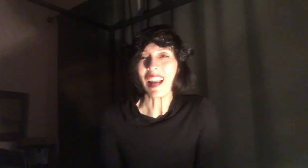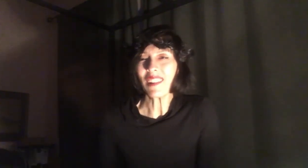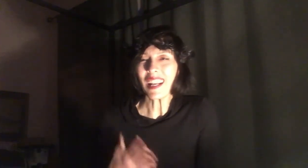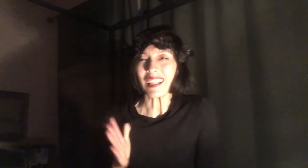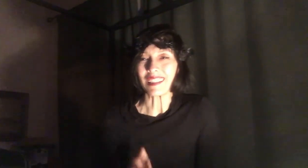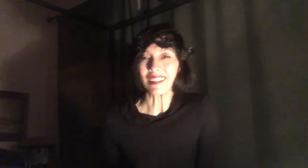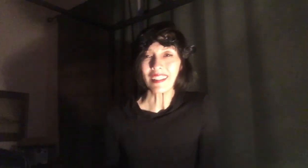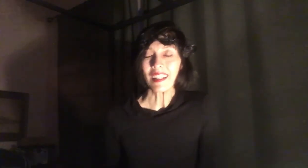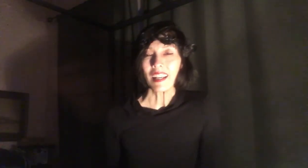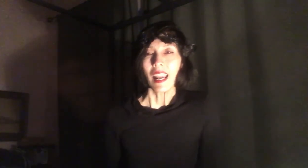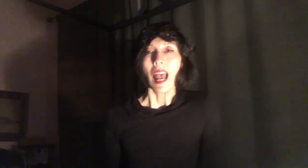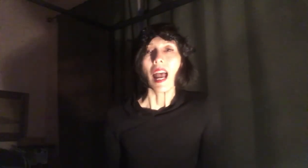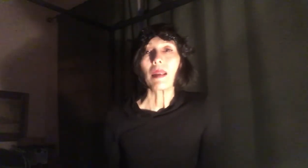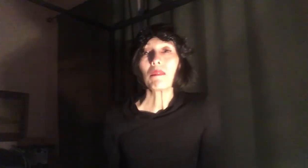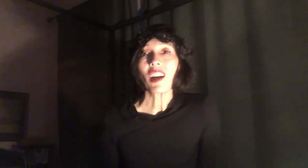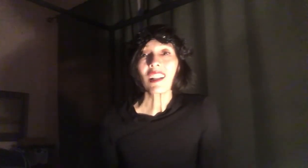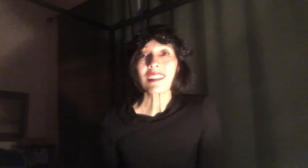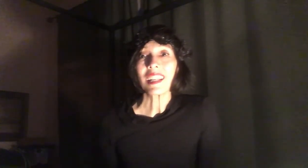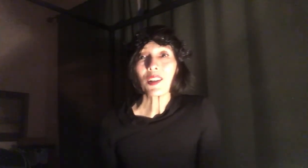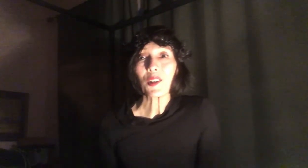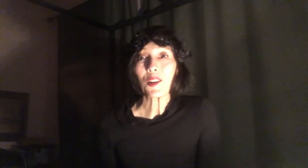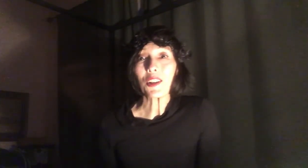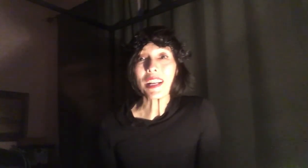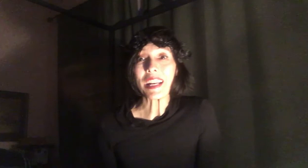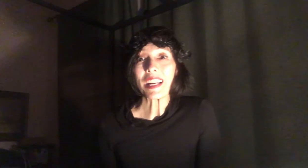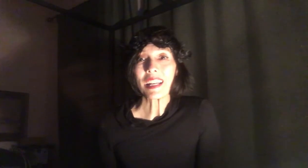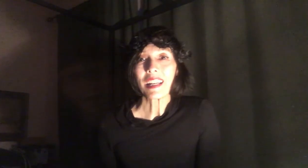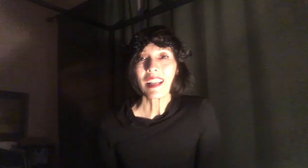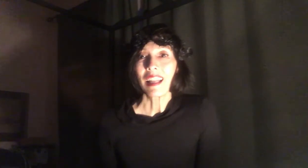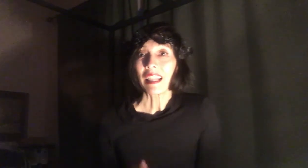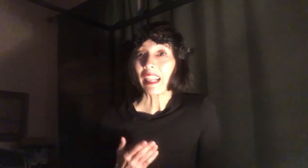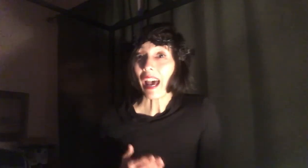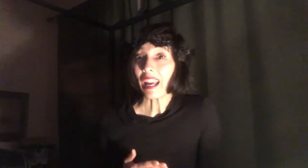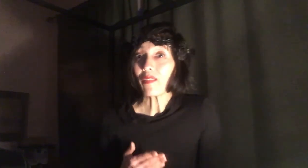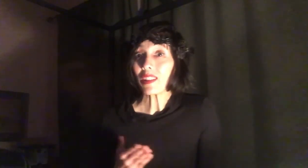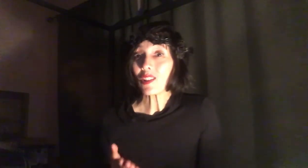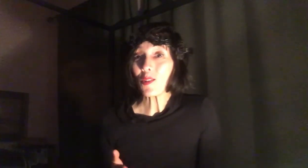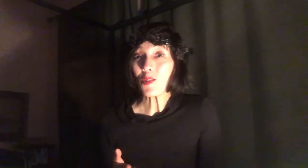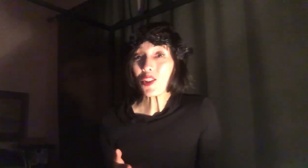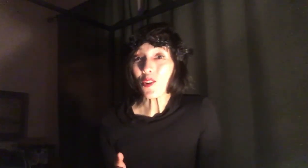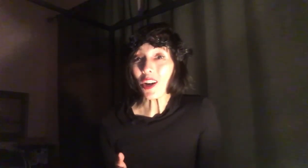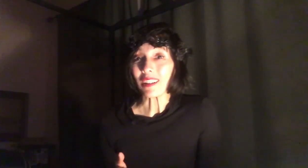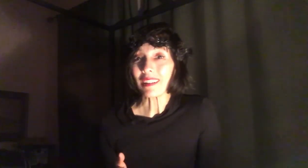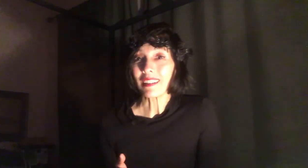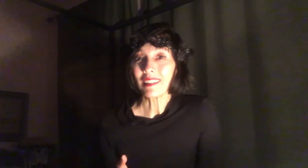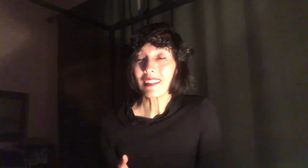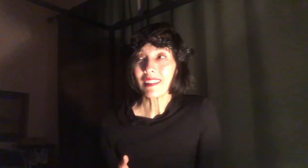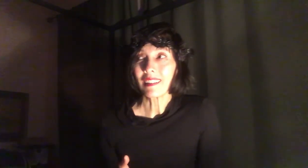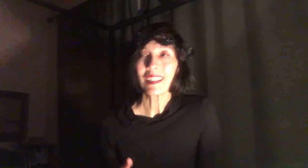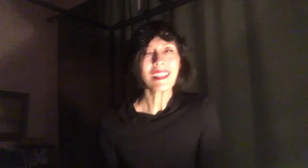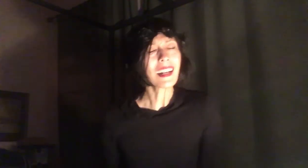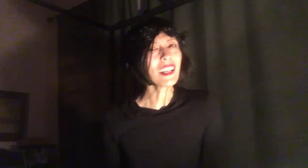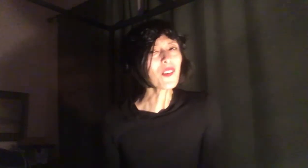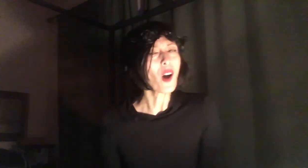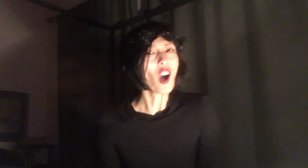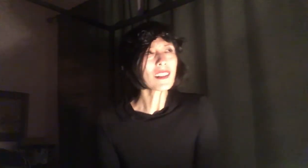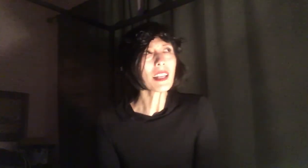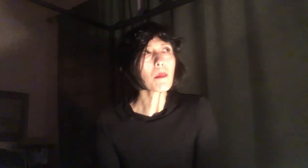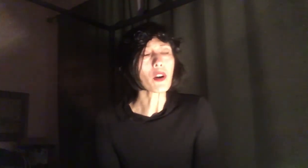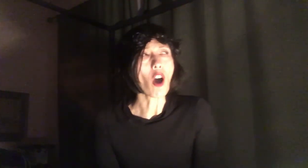not it. I'm not in a hurry. Life is too short. That's kind of